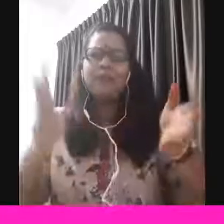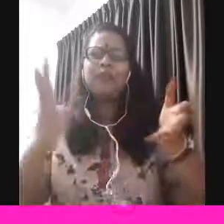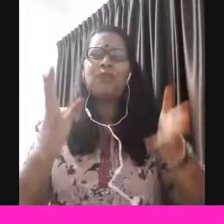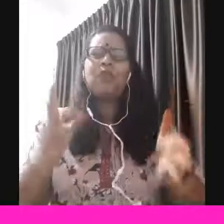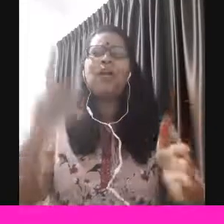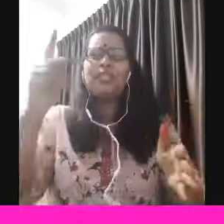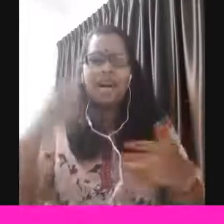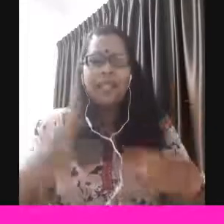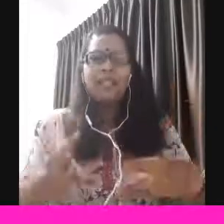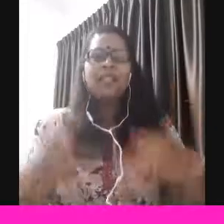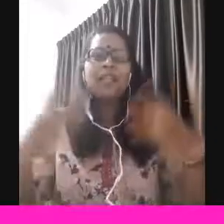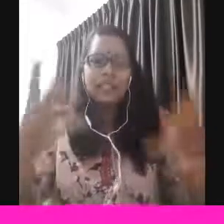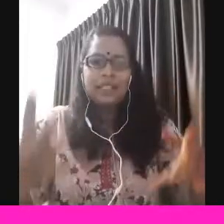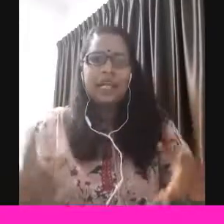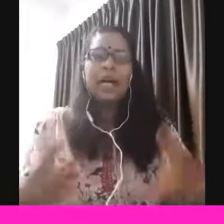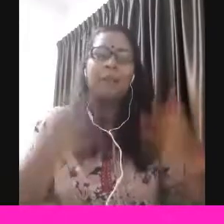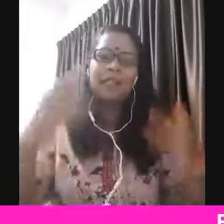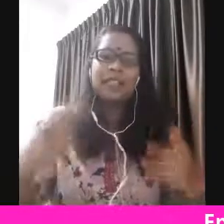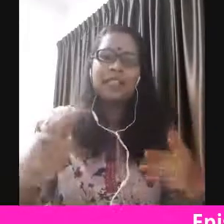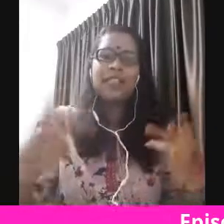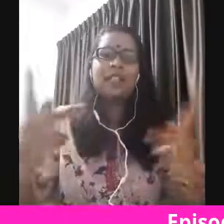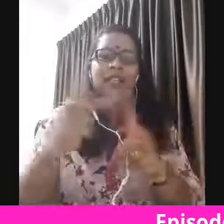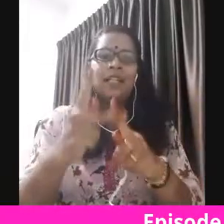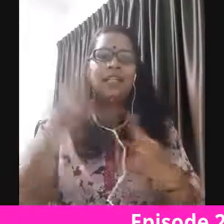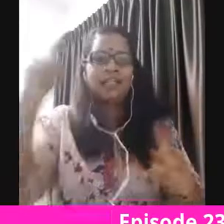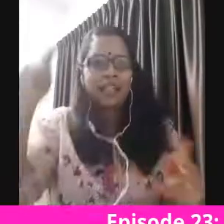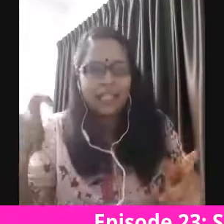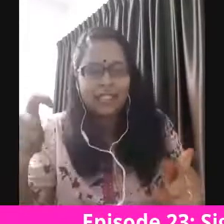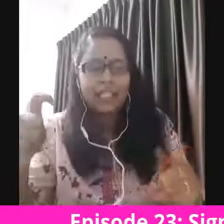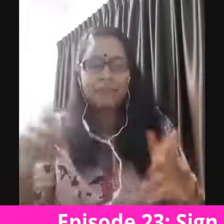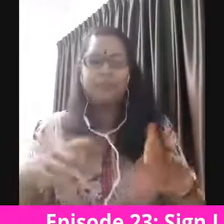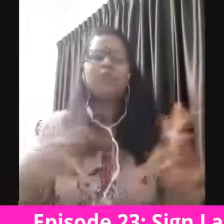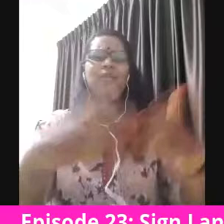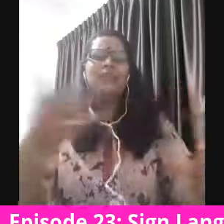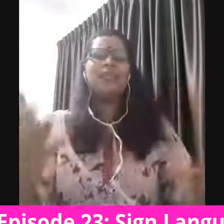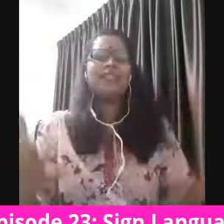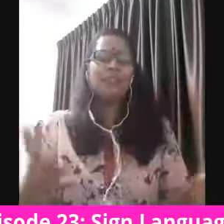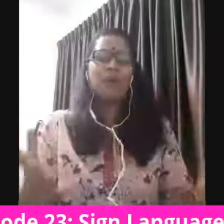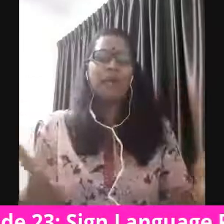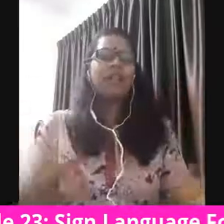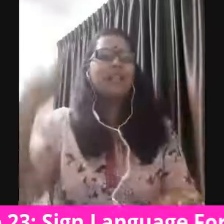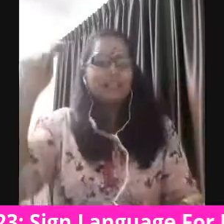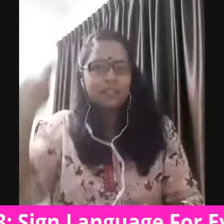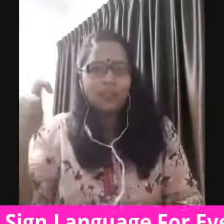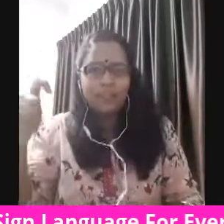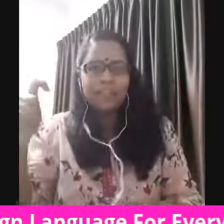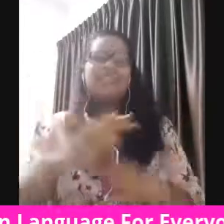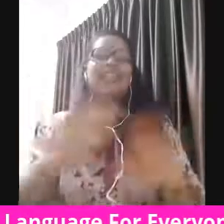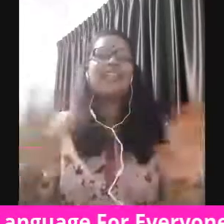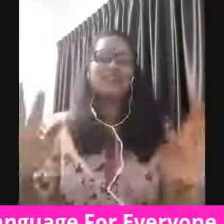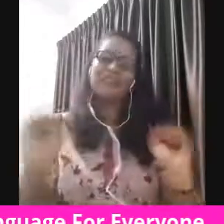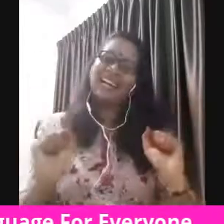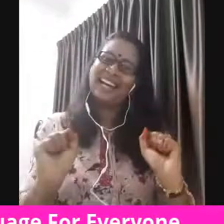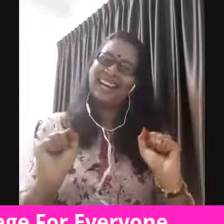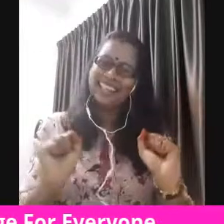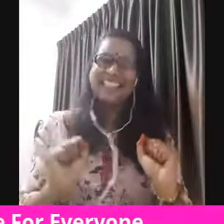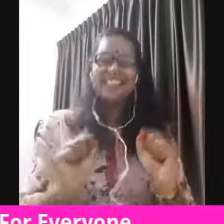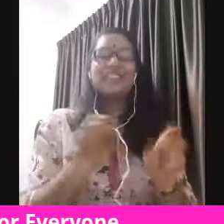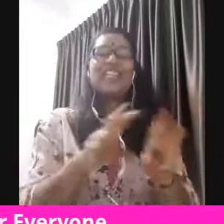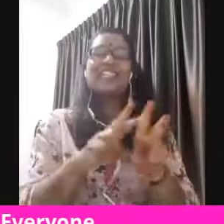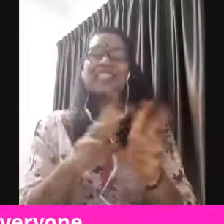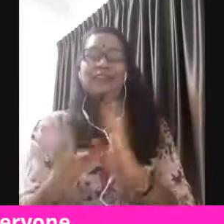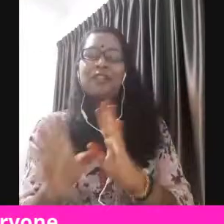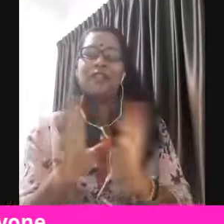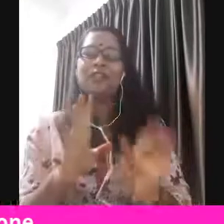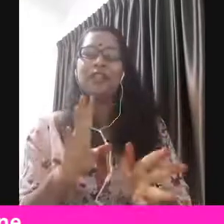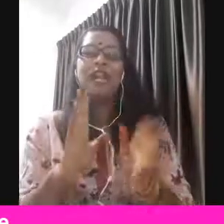one. We have to follow saya hendak pergi ke tandas. They don't want Oh, toilet okay. enough. So